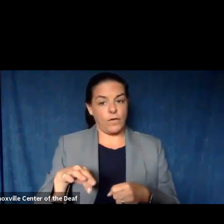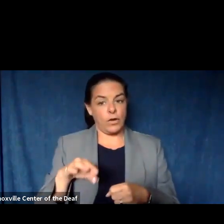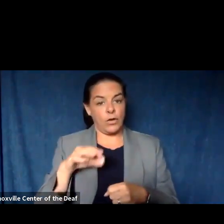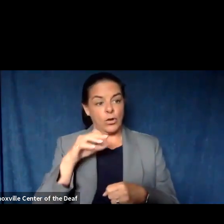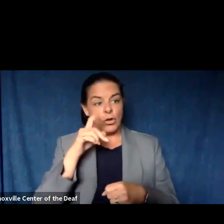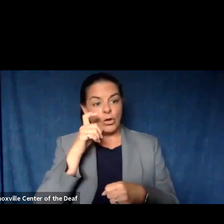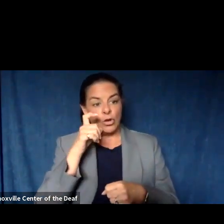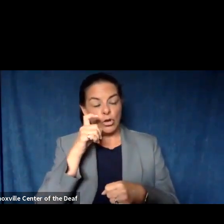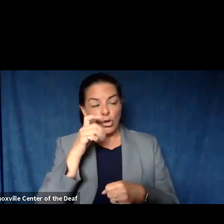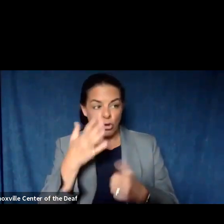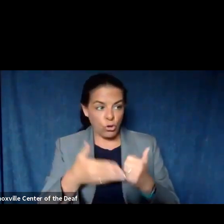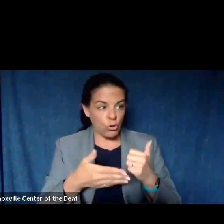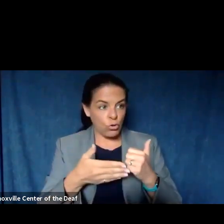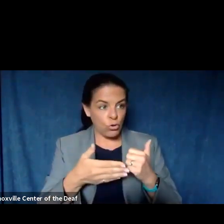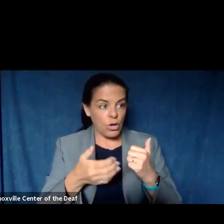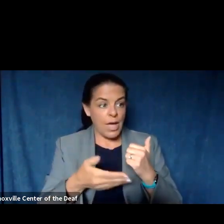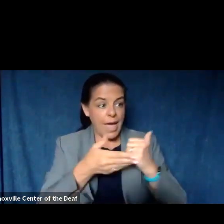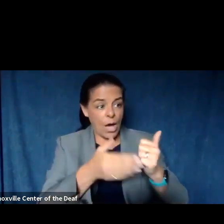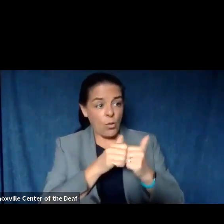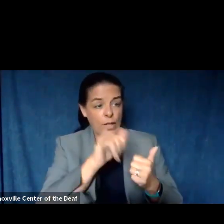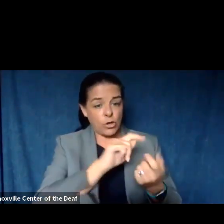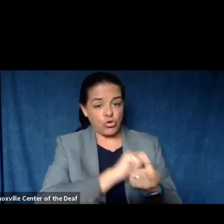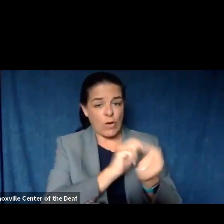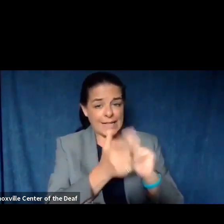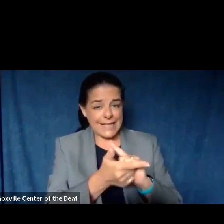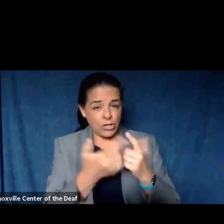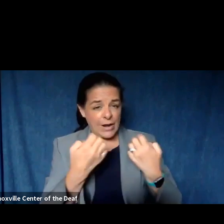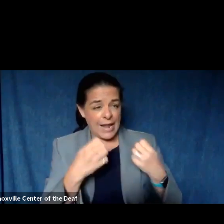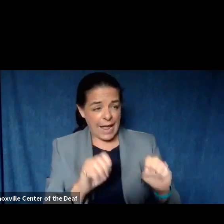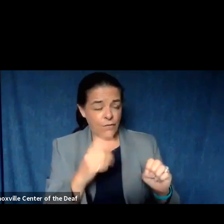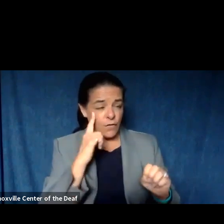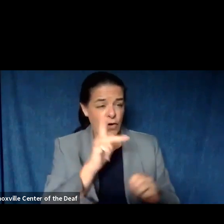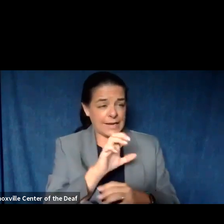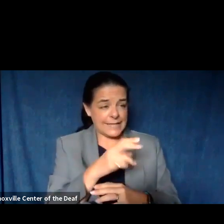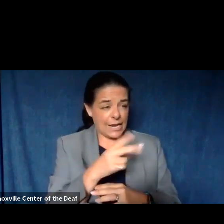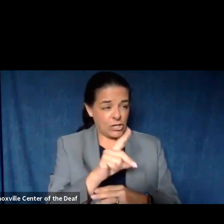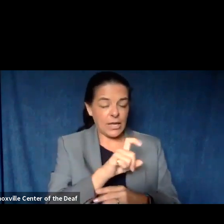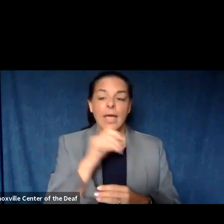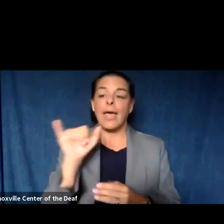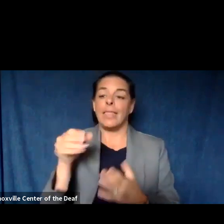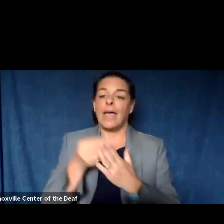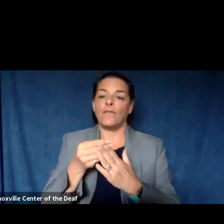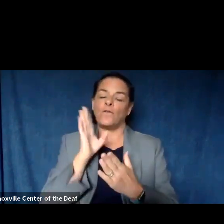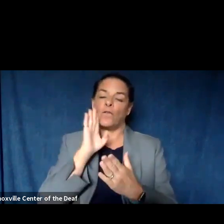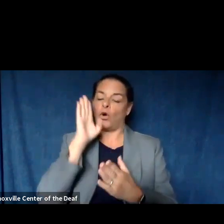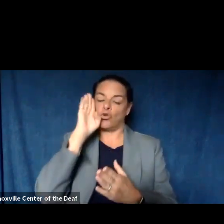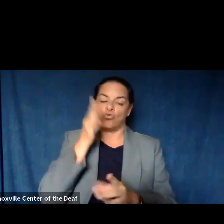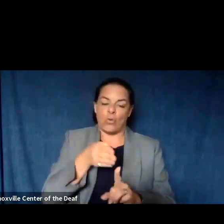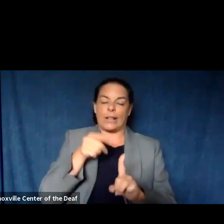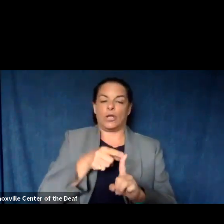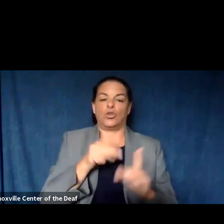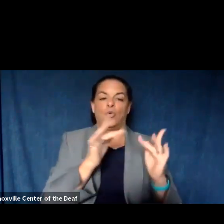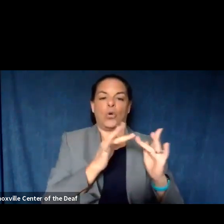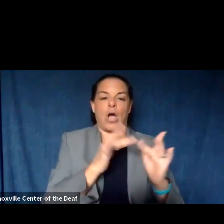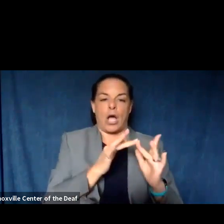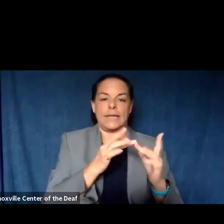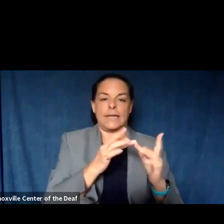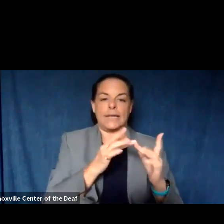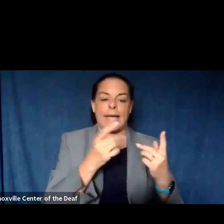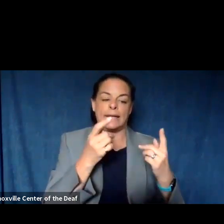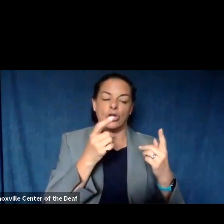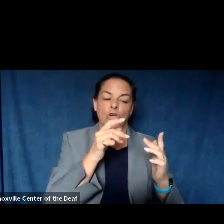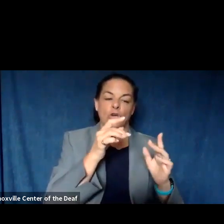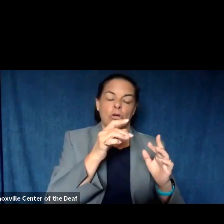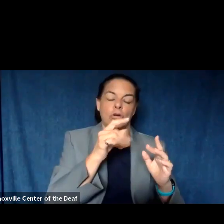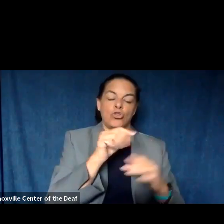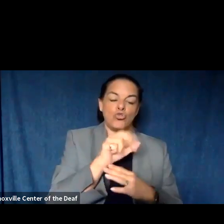education or translation efforts? This funding pretty much will go directly towards contact tracing efforts and testing efforts in our